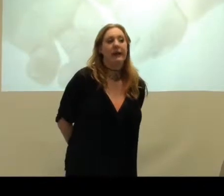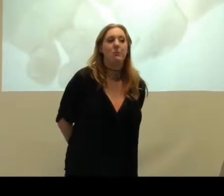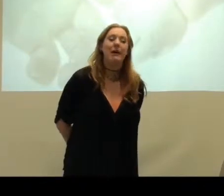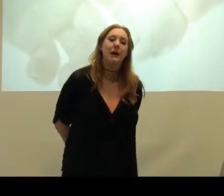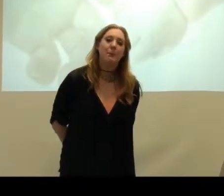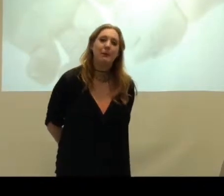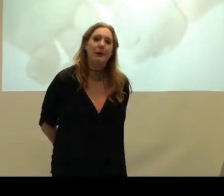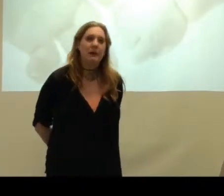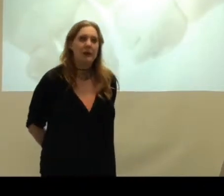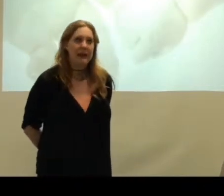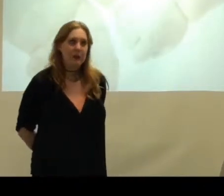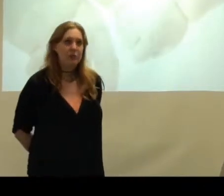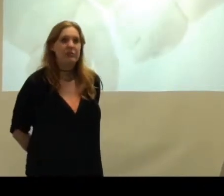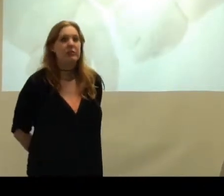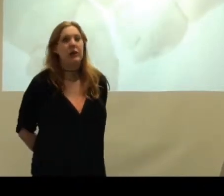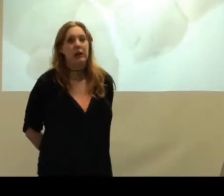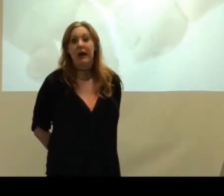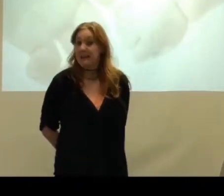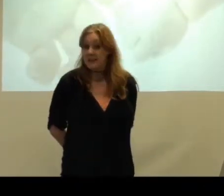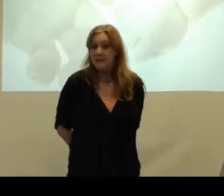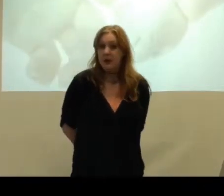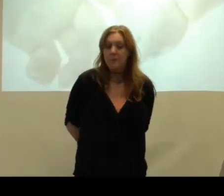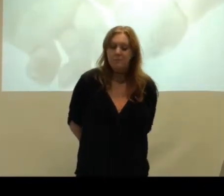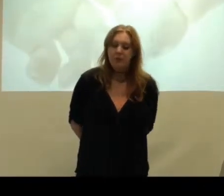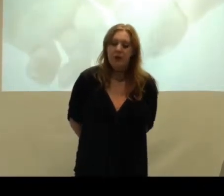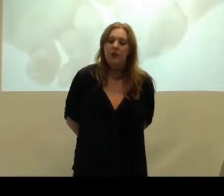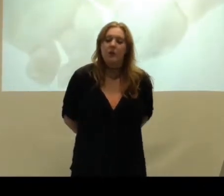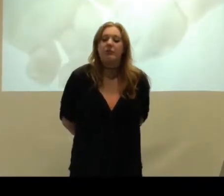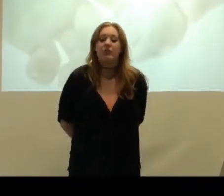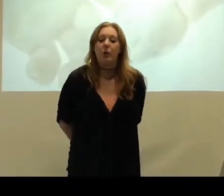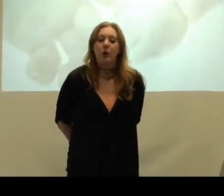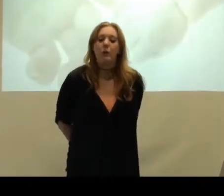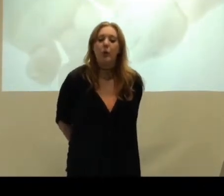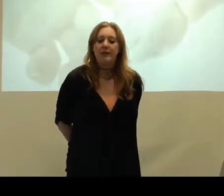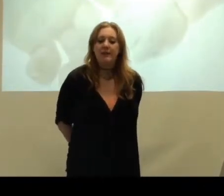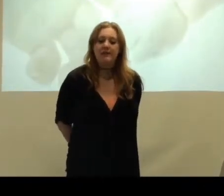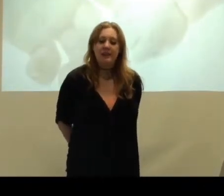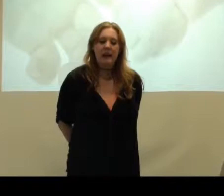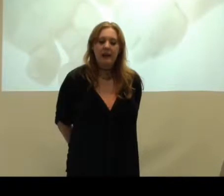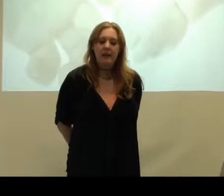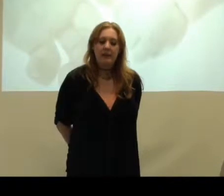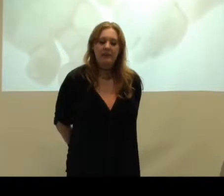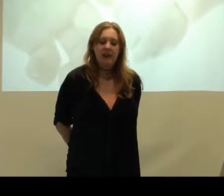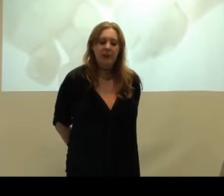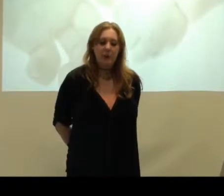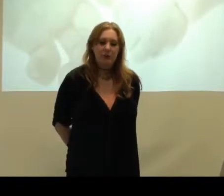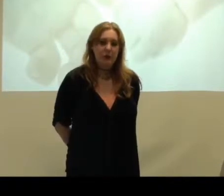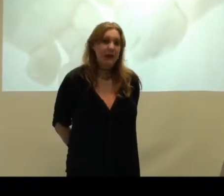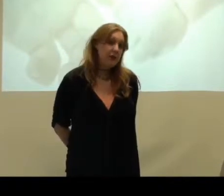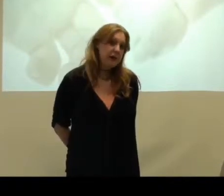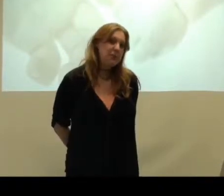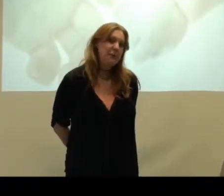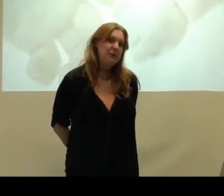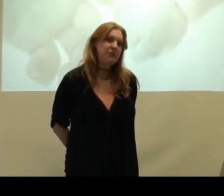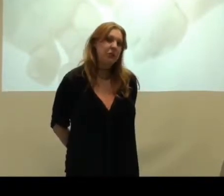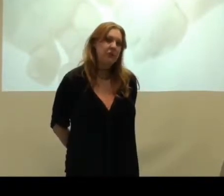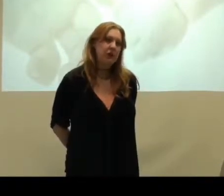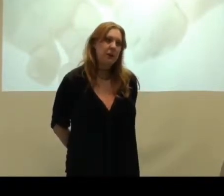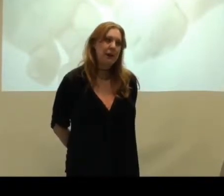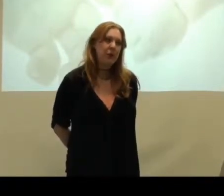can pick up language a lot easier. So when sign language for hearing babies started to come out,